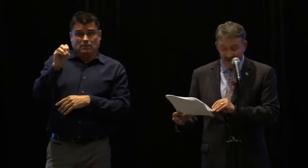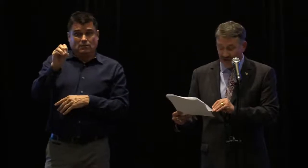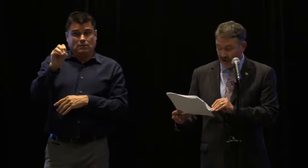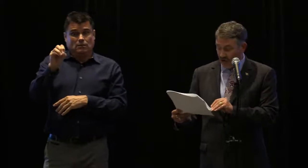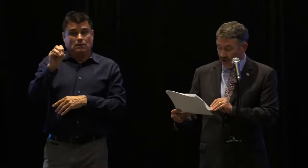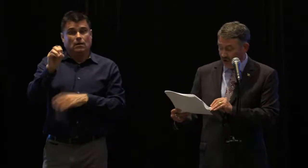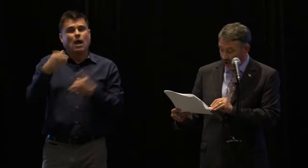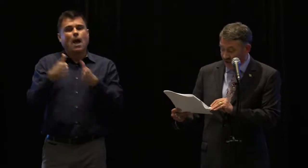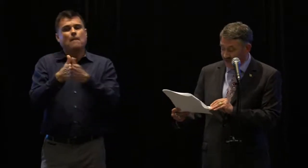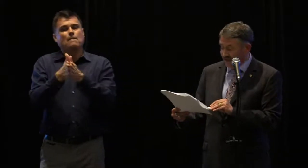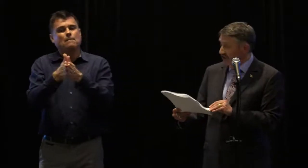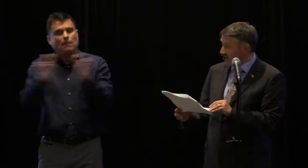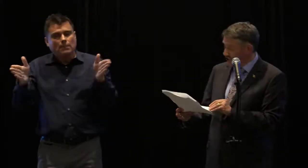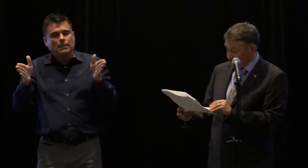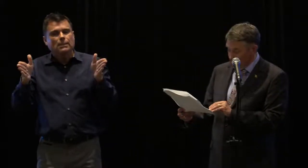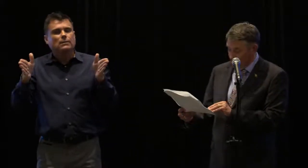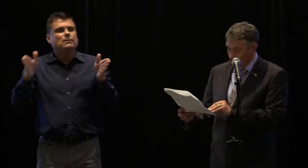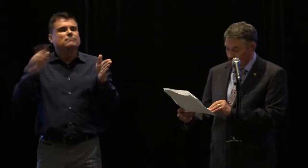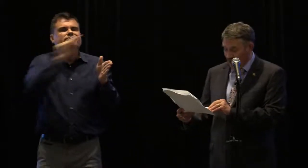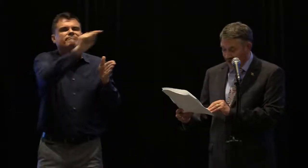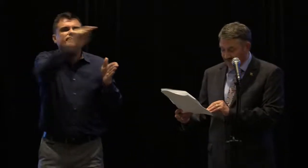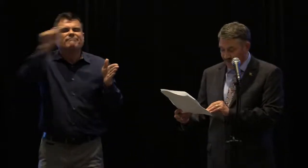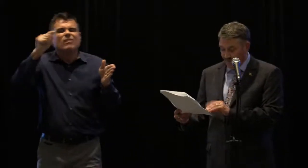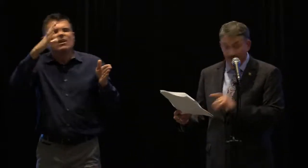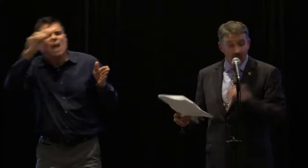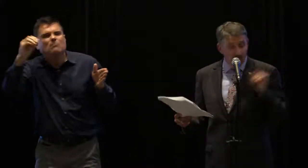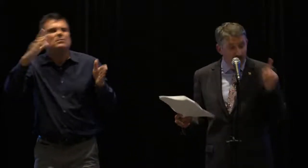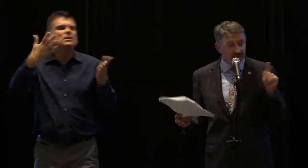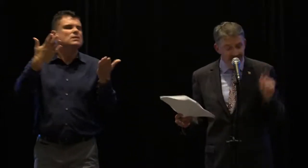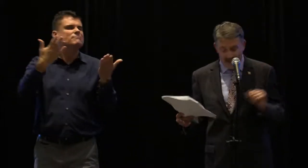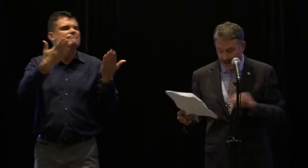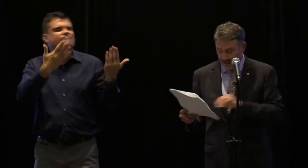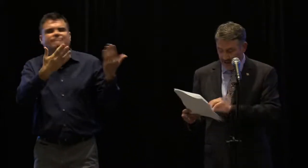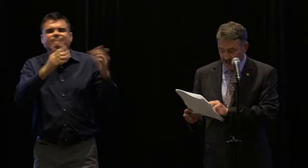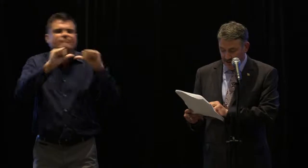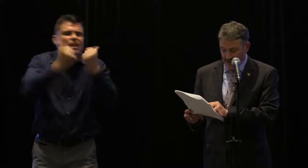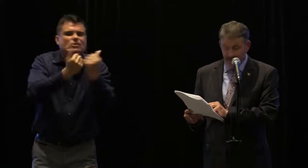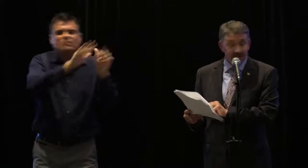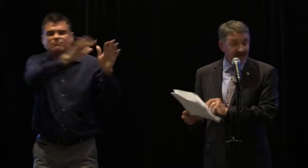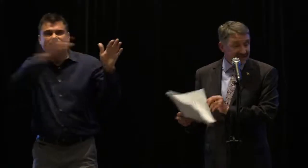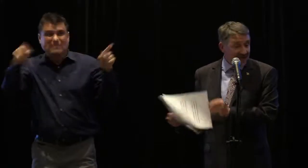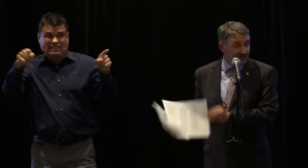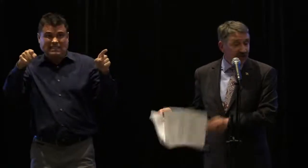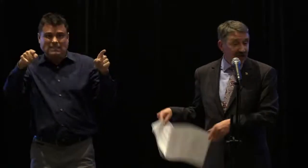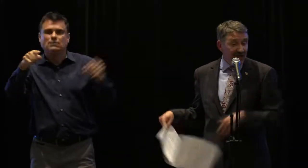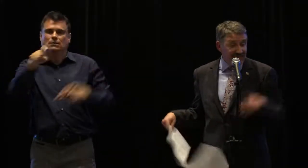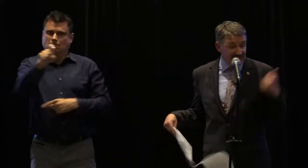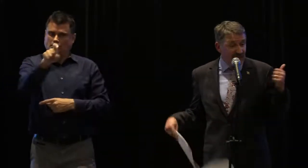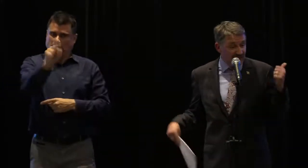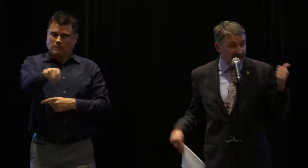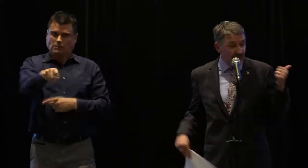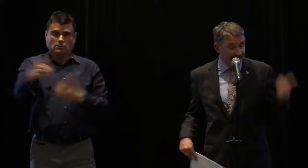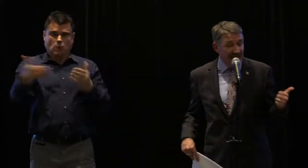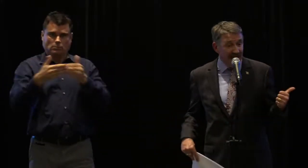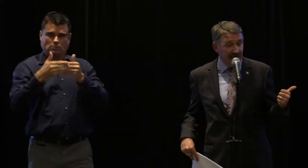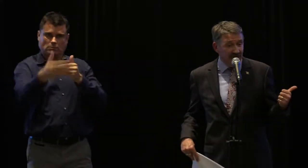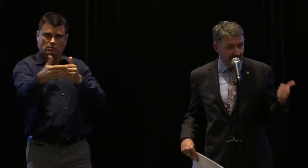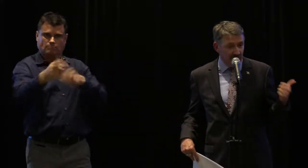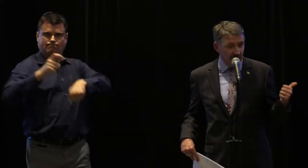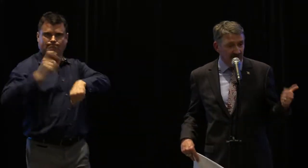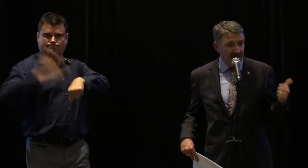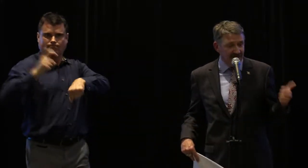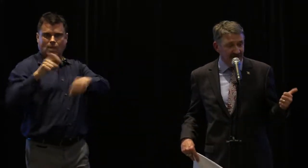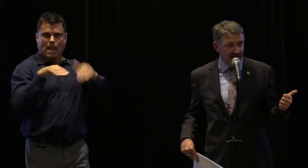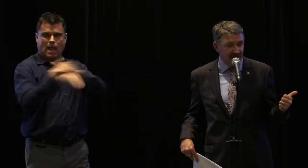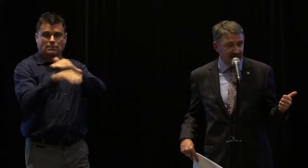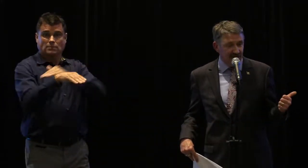public sector organizations will have 1 year to establish an accessibility plan for